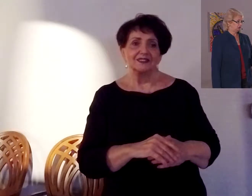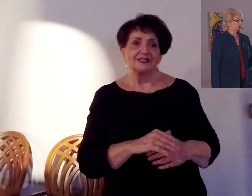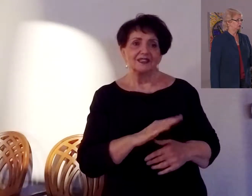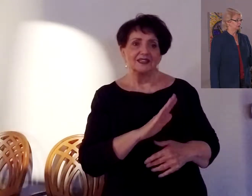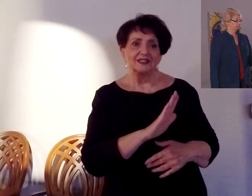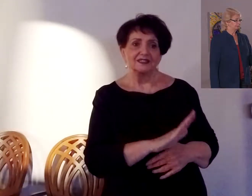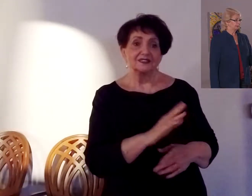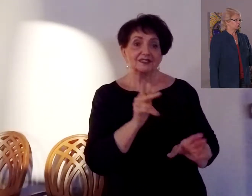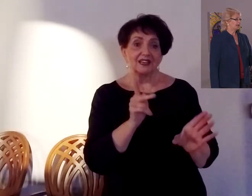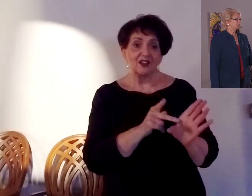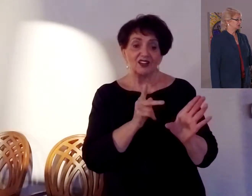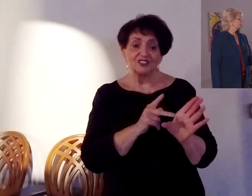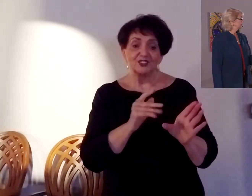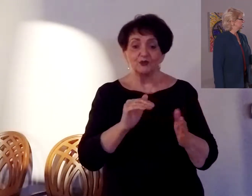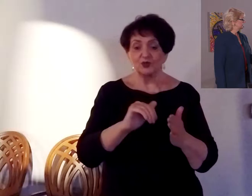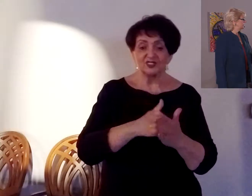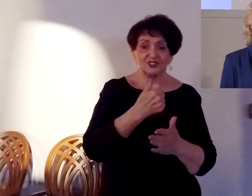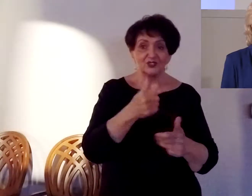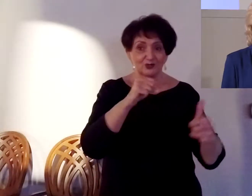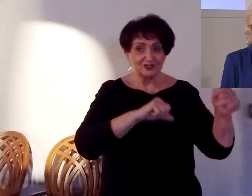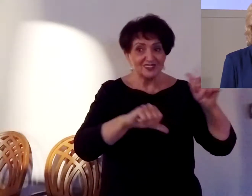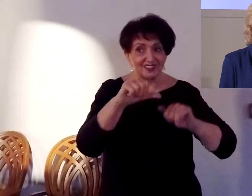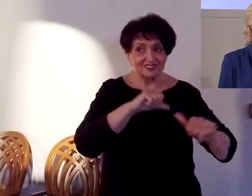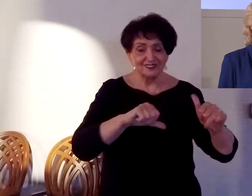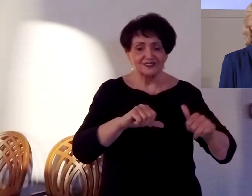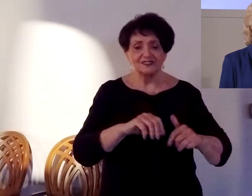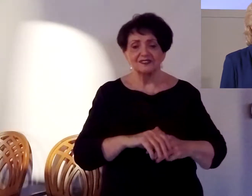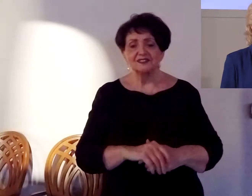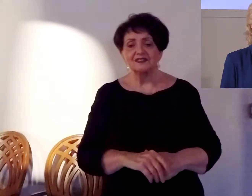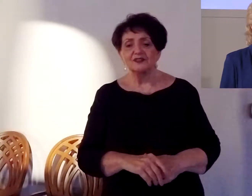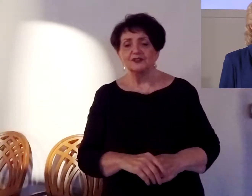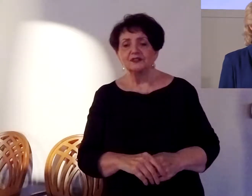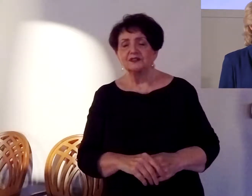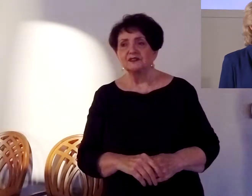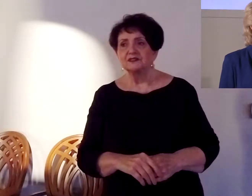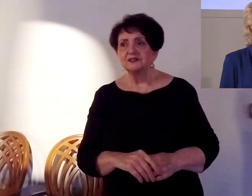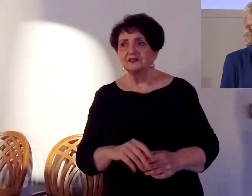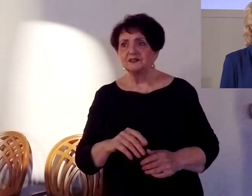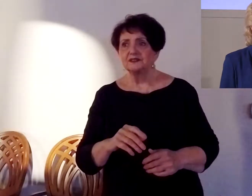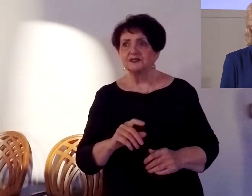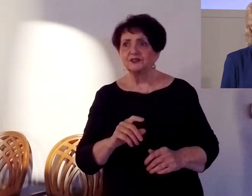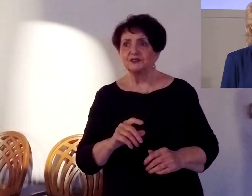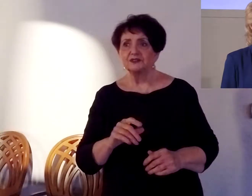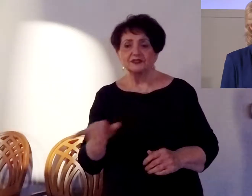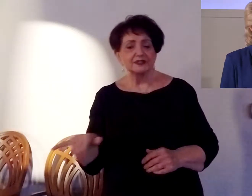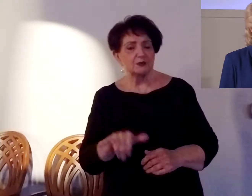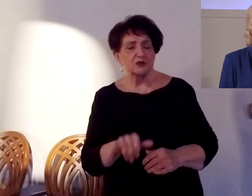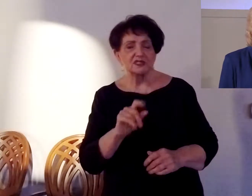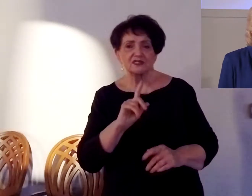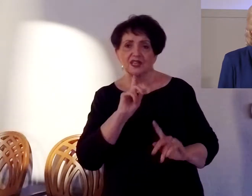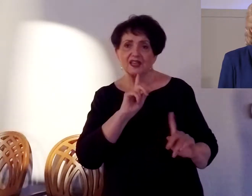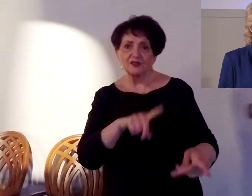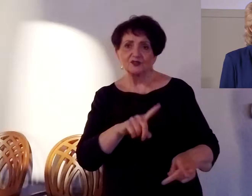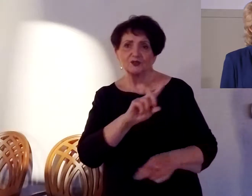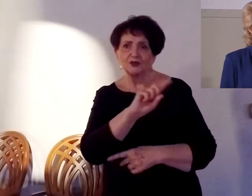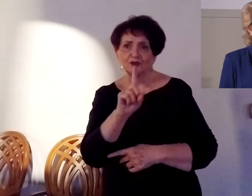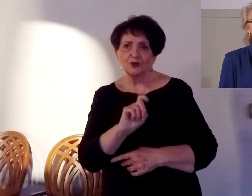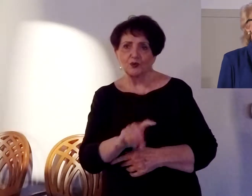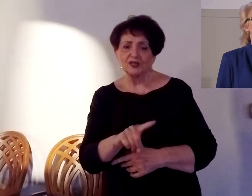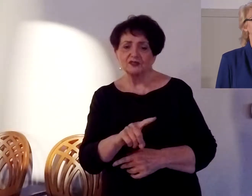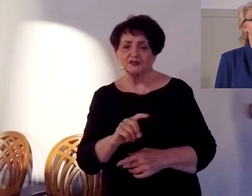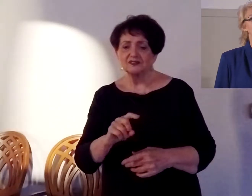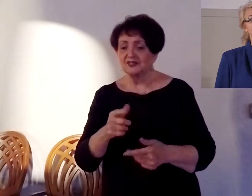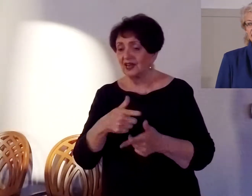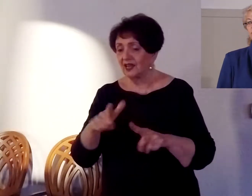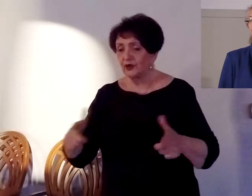very new, right? And just because of the answer of this question, right? All this language about thought and